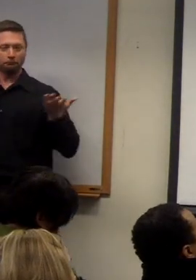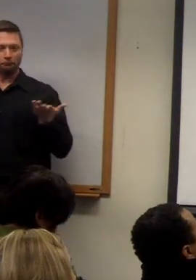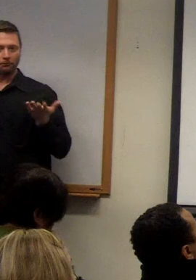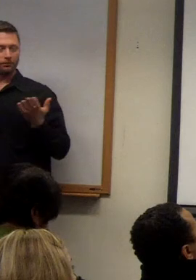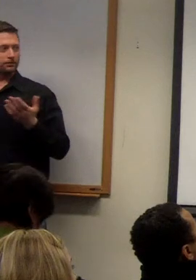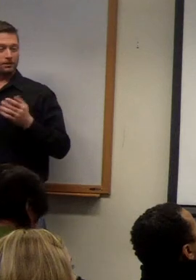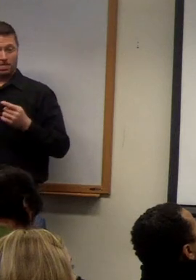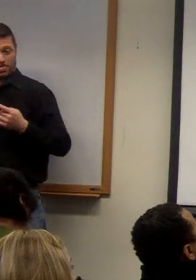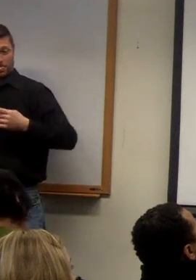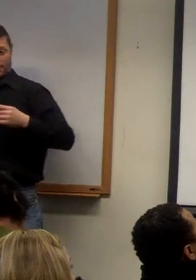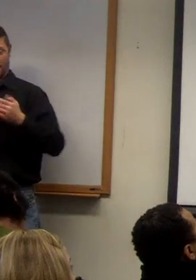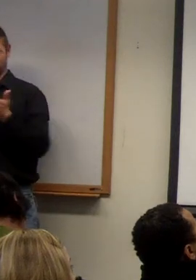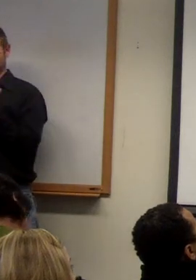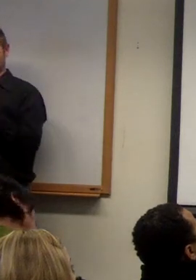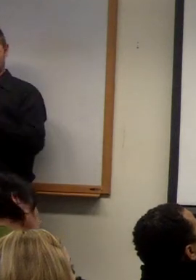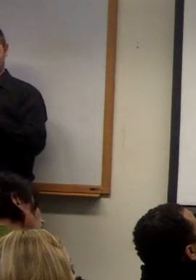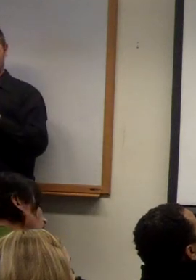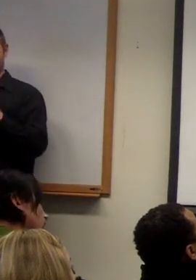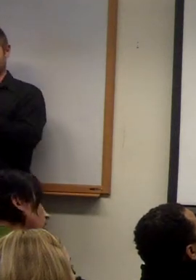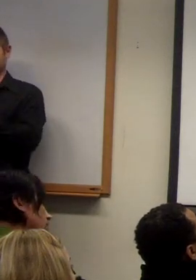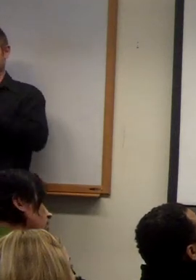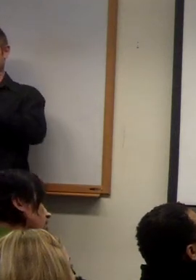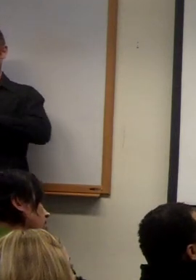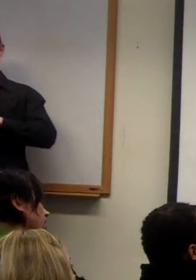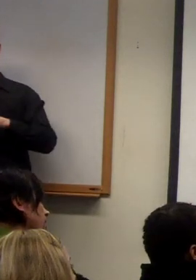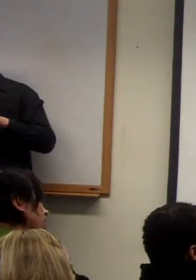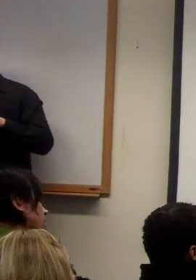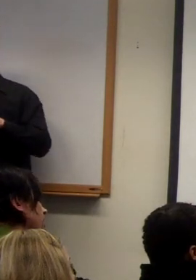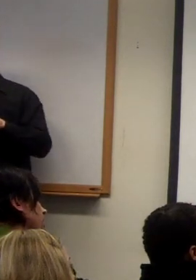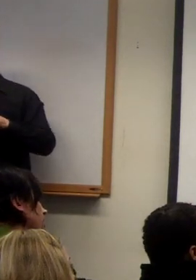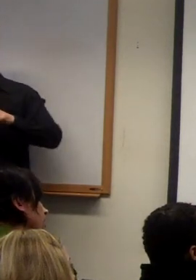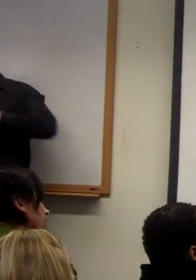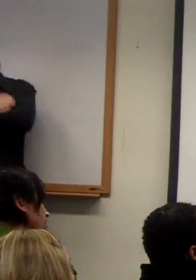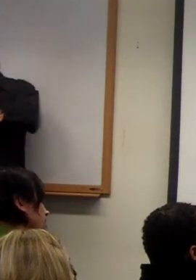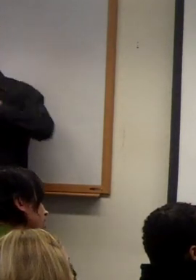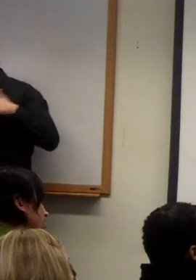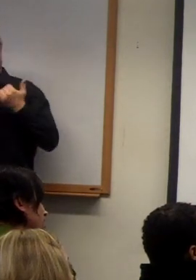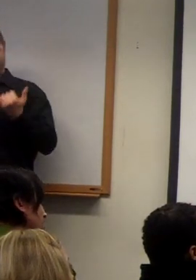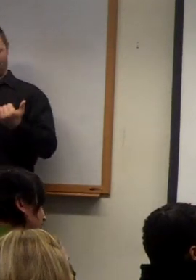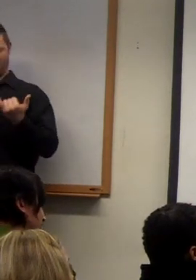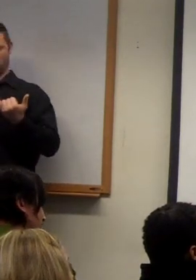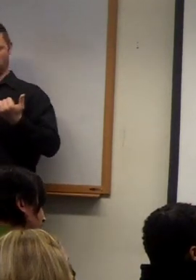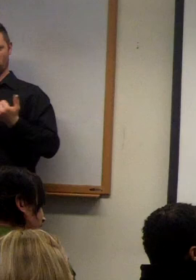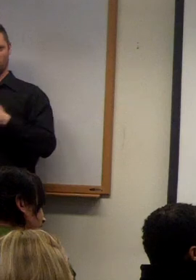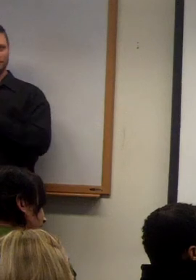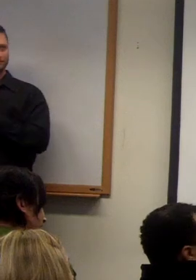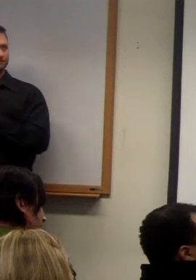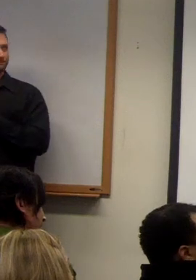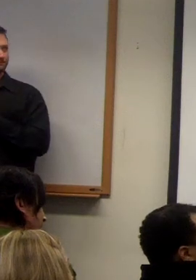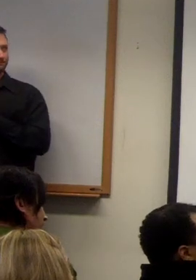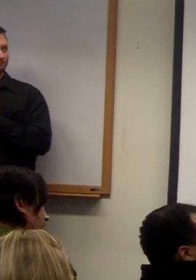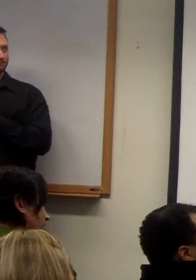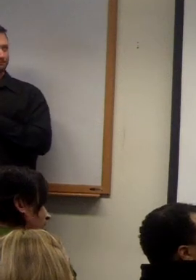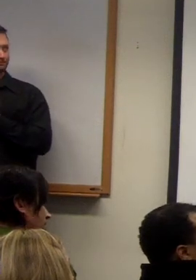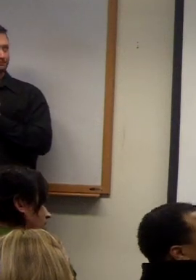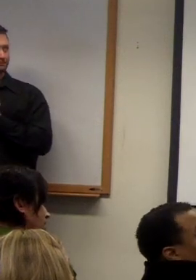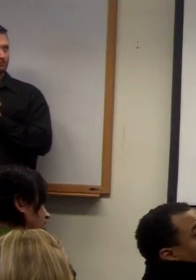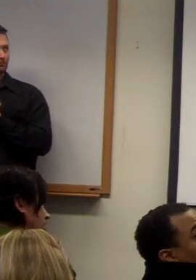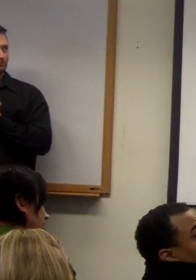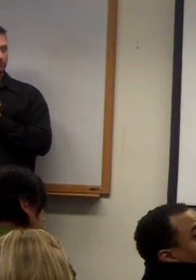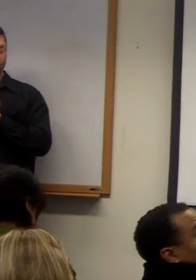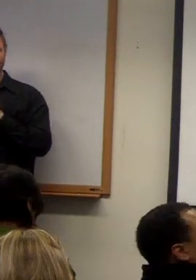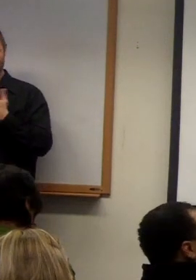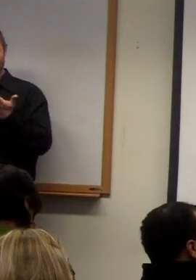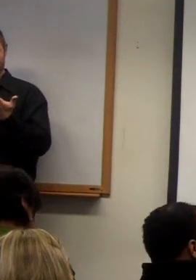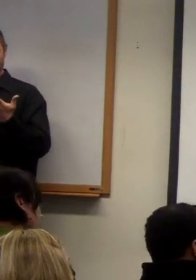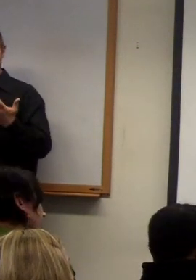They would blame us for getting sick, and that's the country that we live in. You know, and this is not even talking about what we did, what